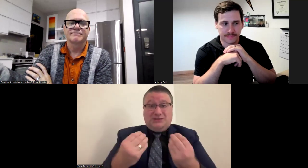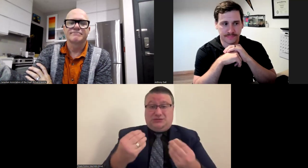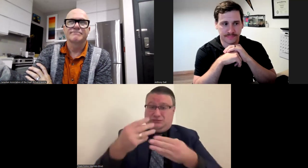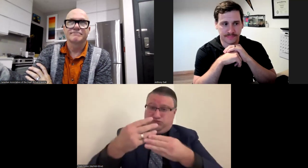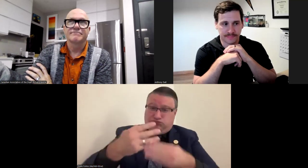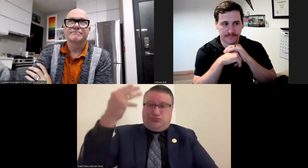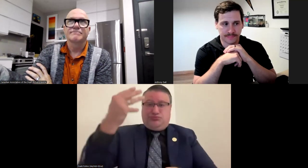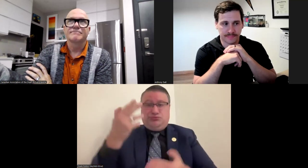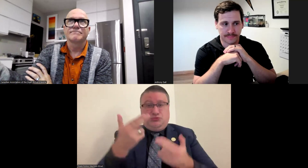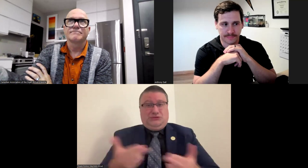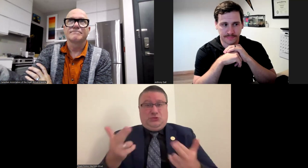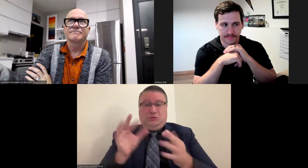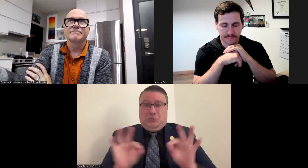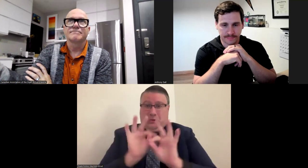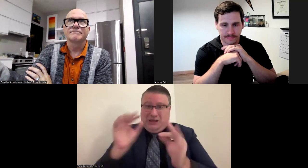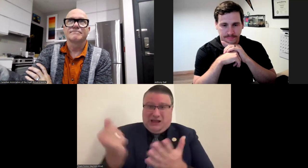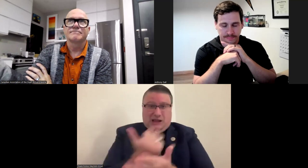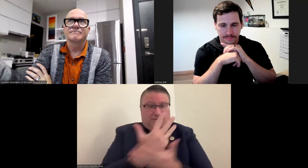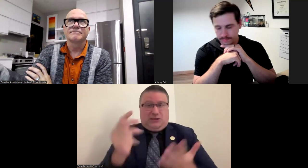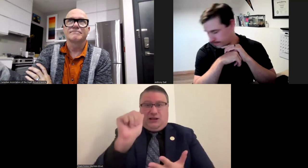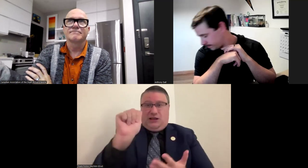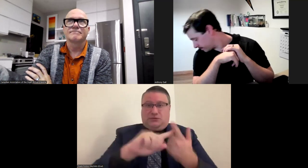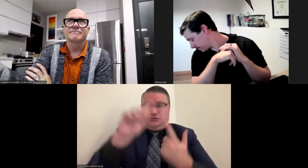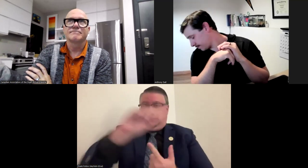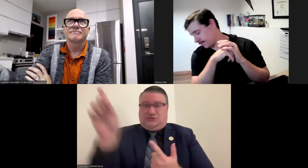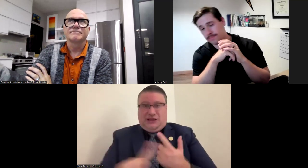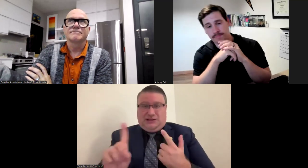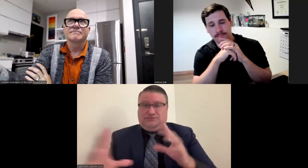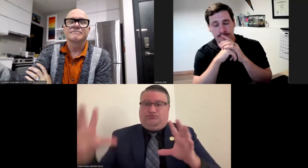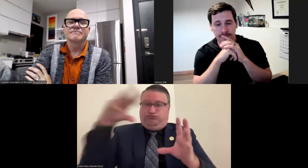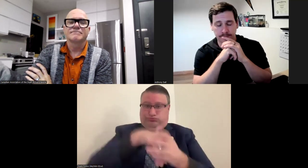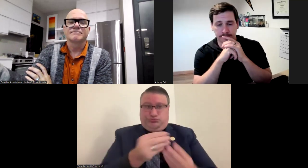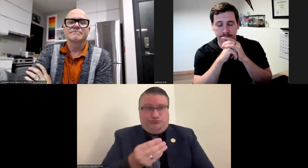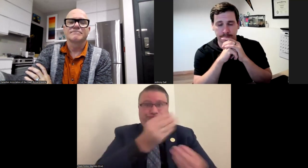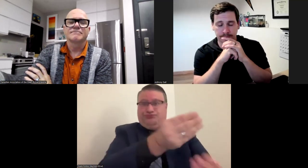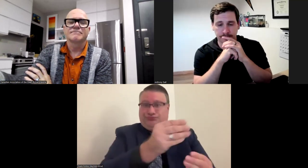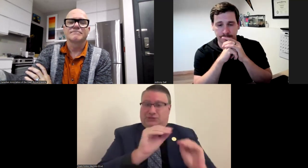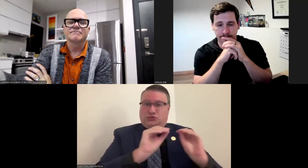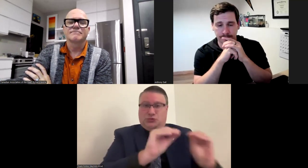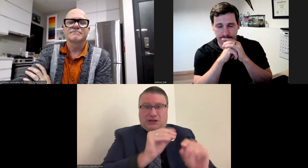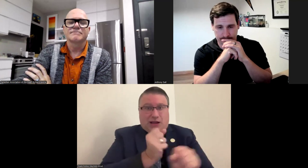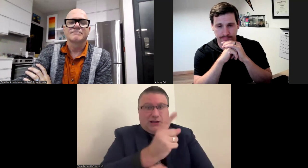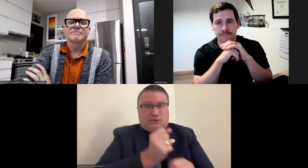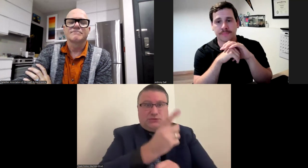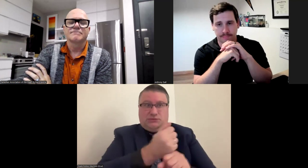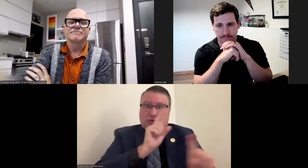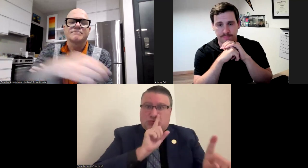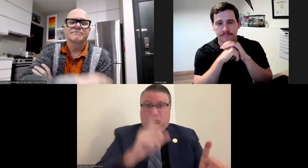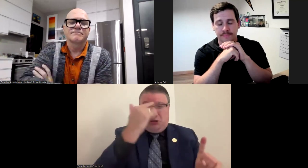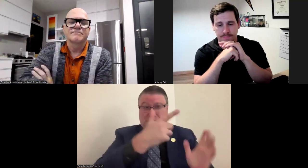Connection to the community, different organizations they could be referred to, deaf clubs. There's really A to Z that they could be referred to.